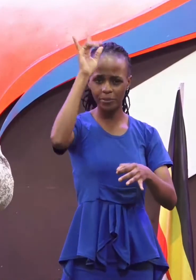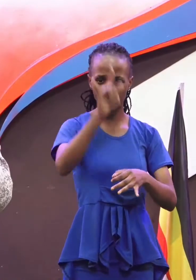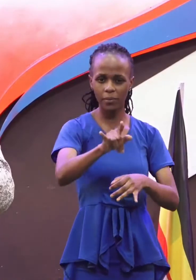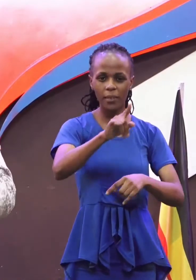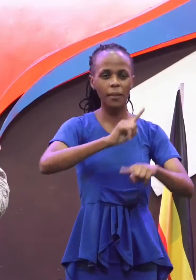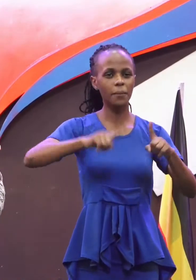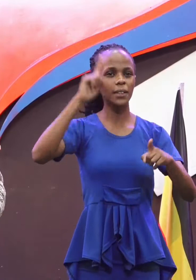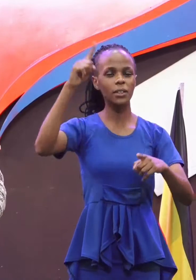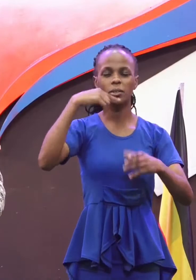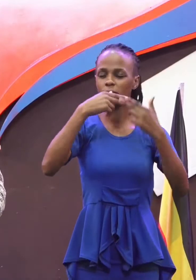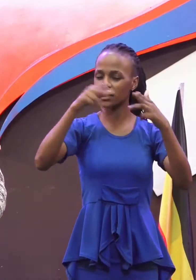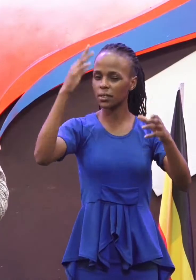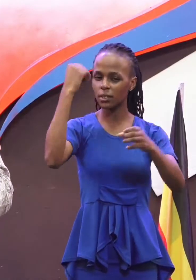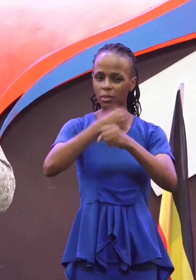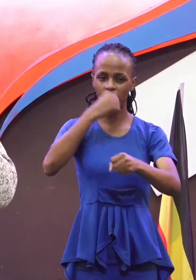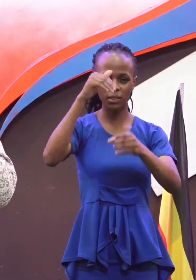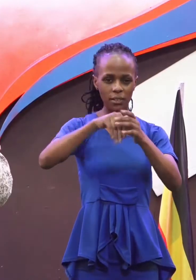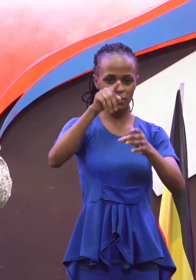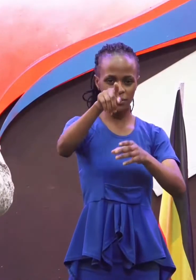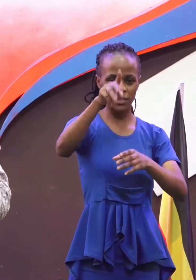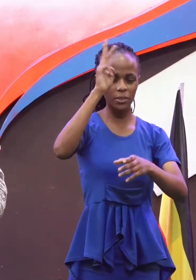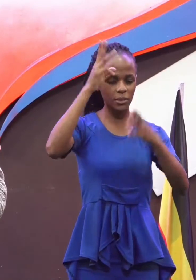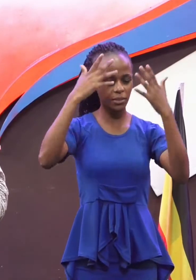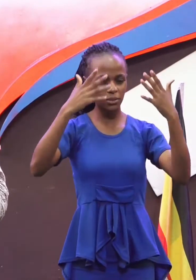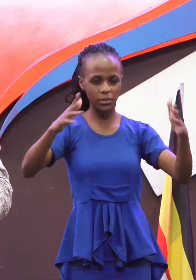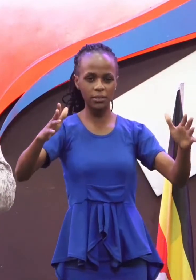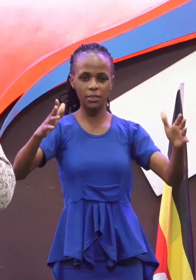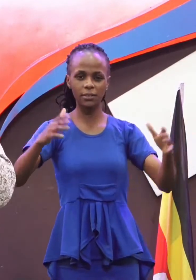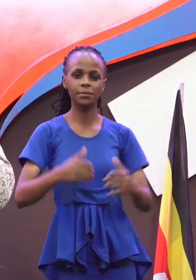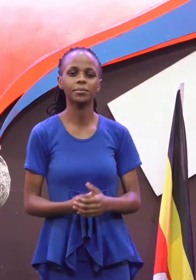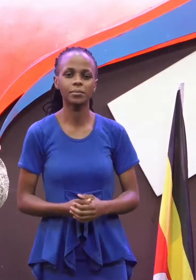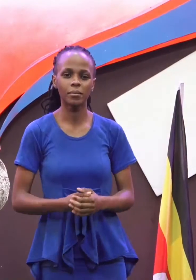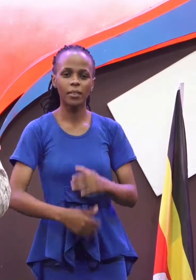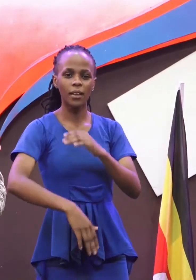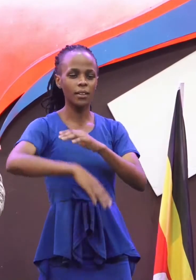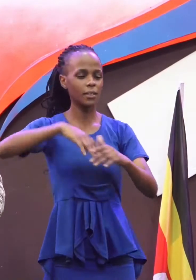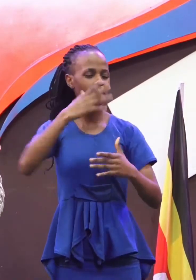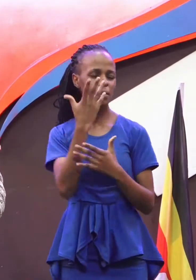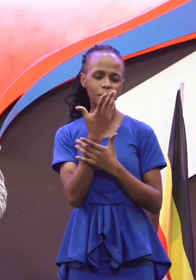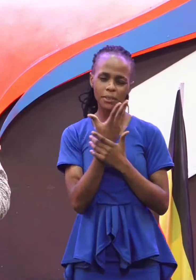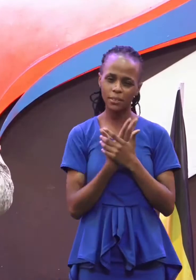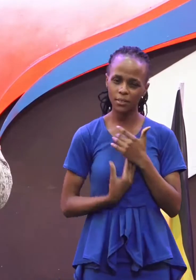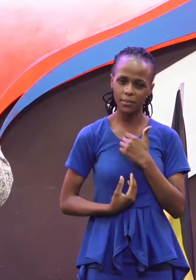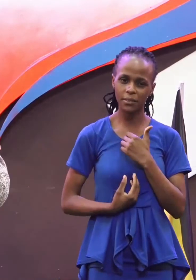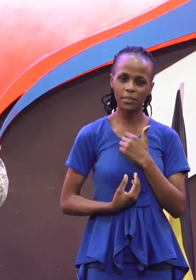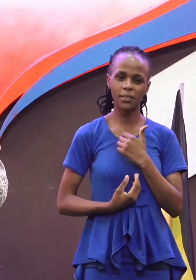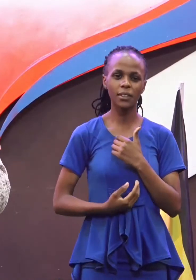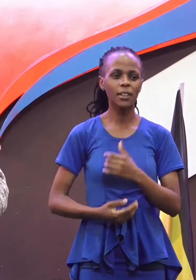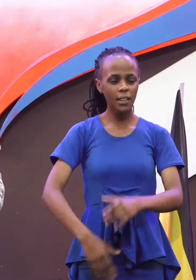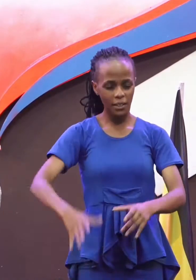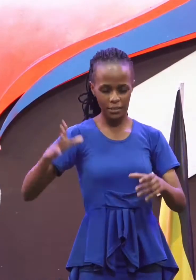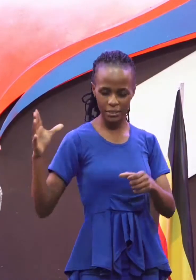you will continue. But he who began a good work is going to finish it. Do not get discouraged.